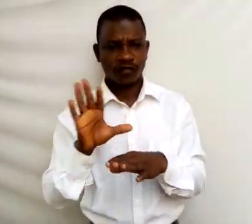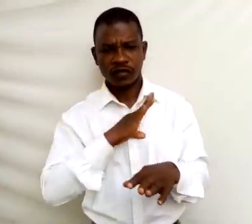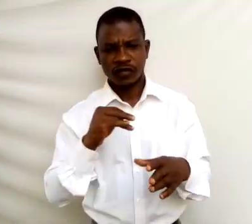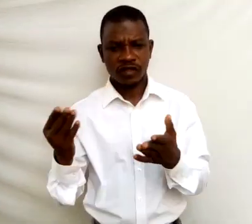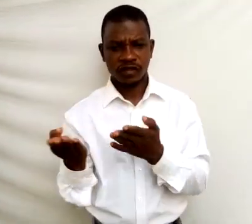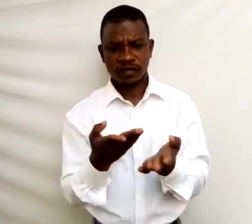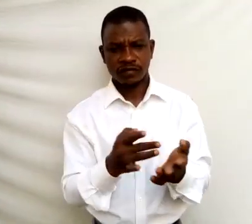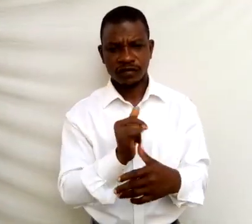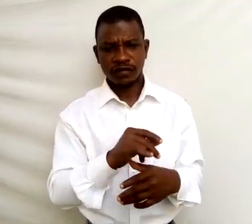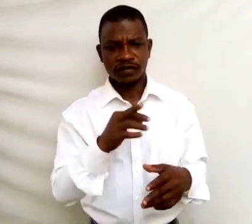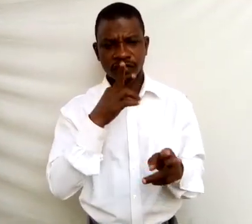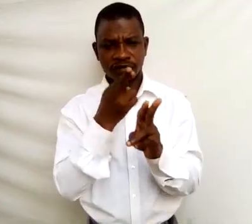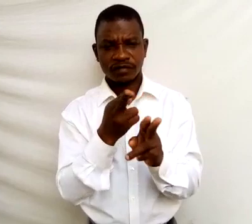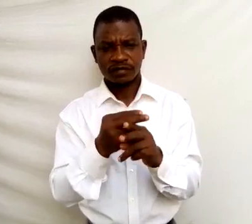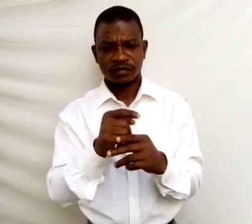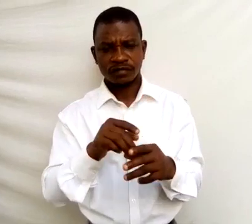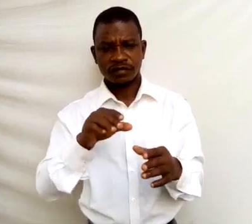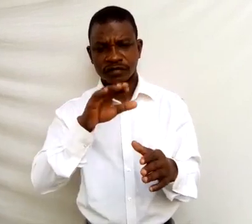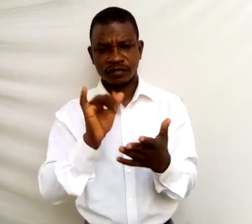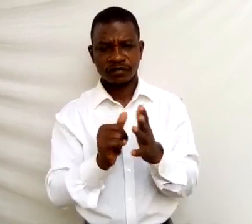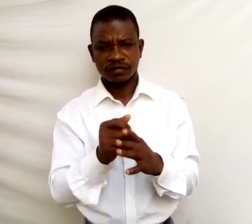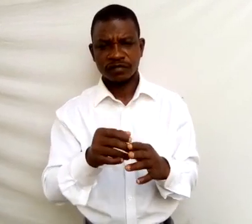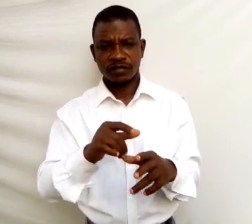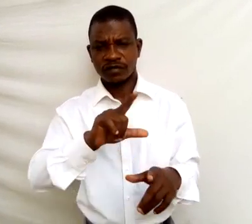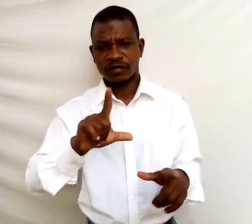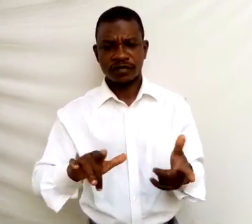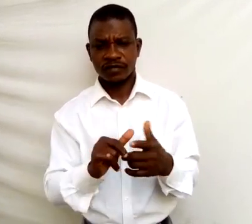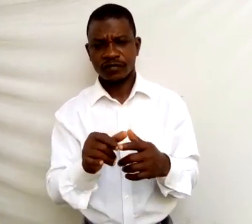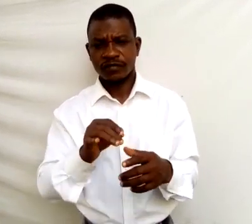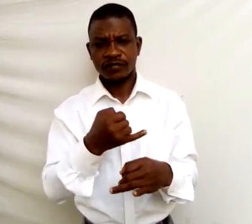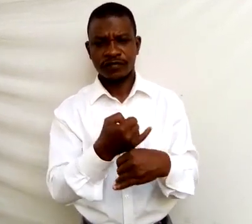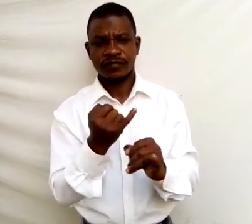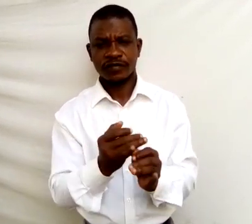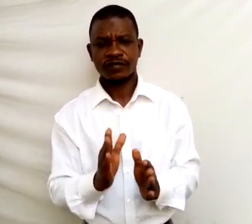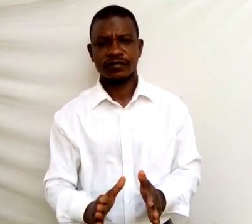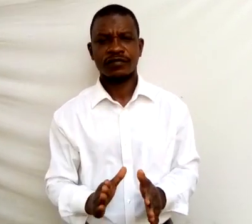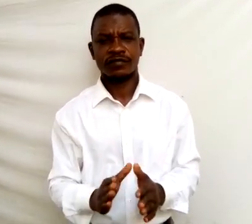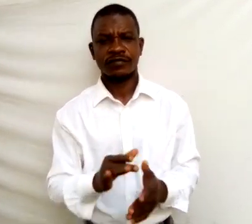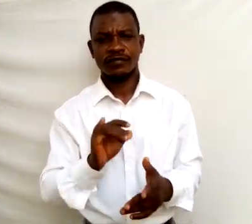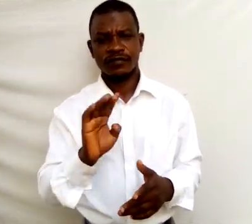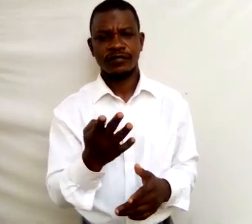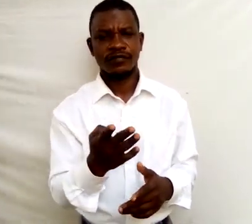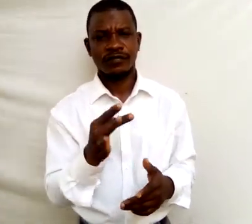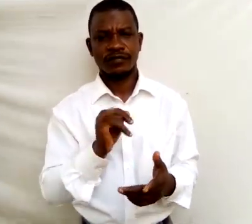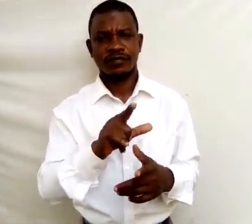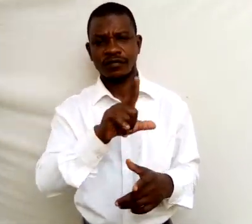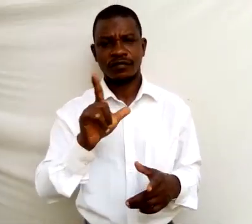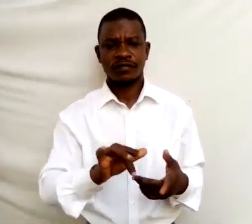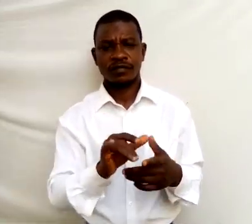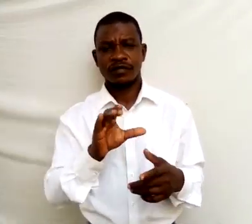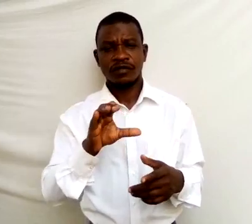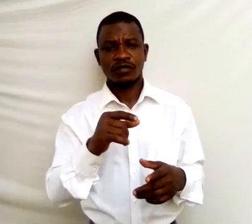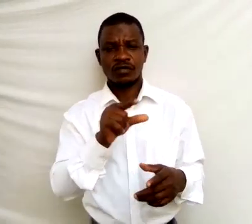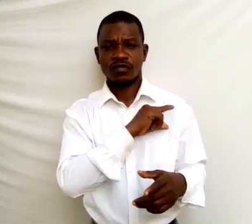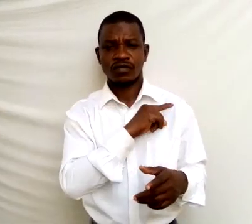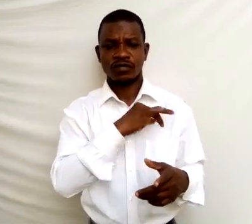a result of decrease in the level of investment. 4. Low quality of public goods such as